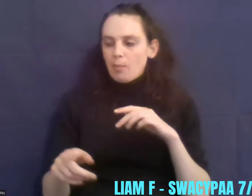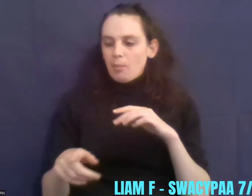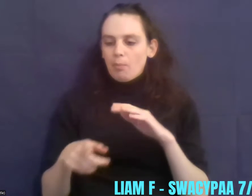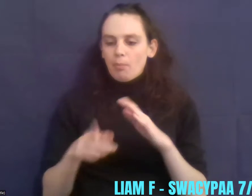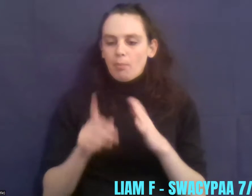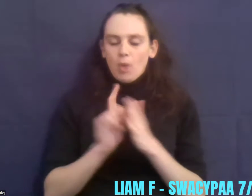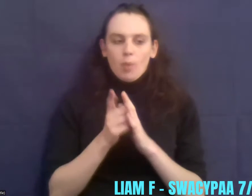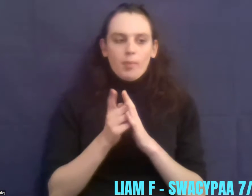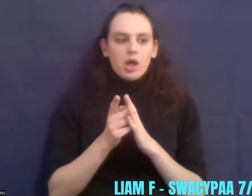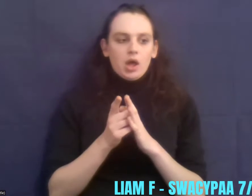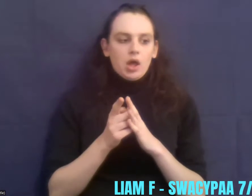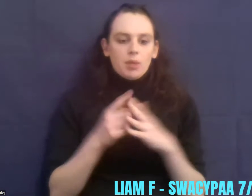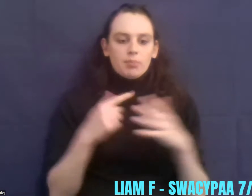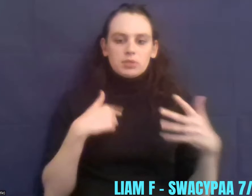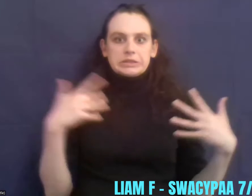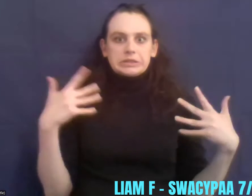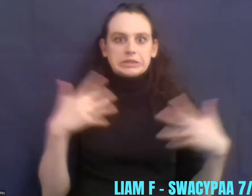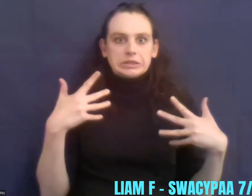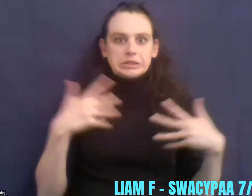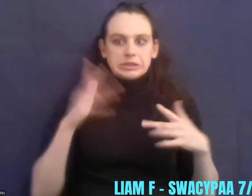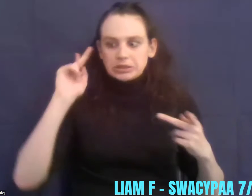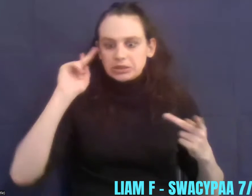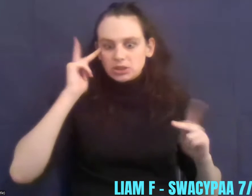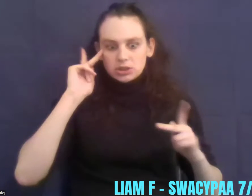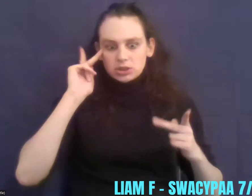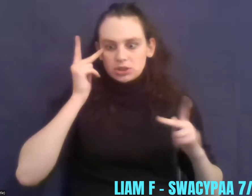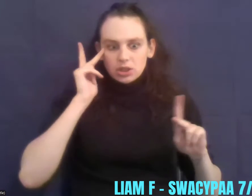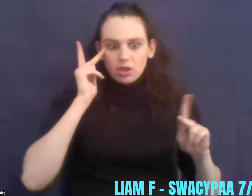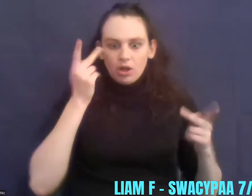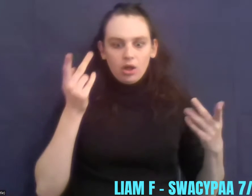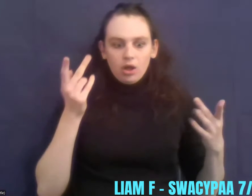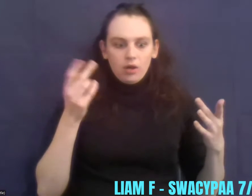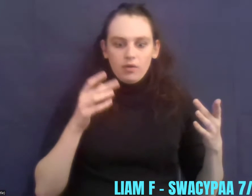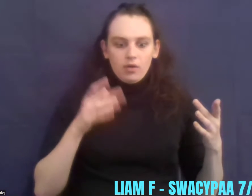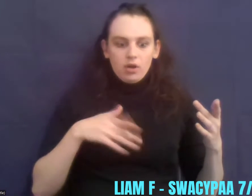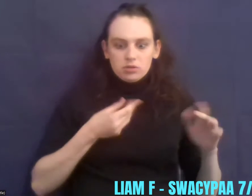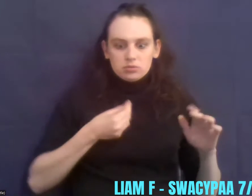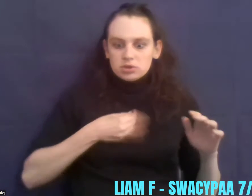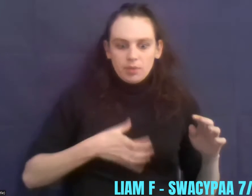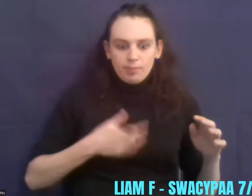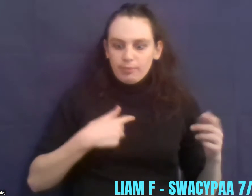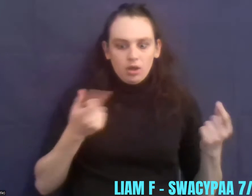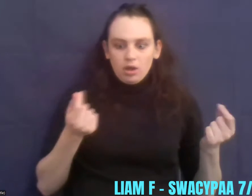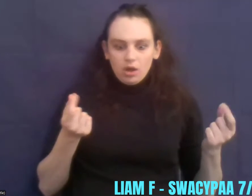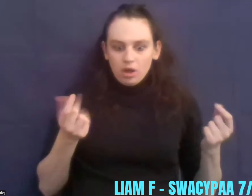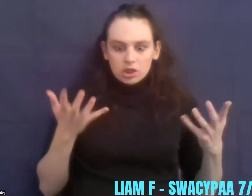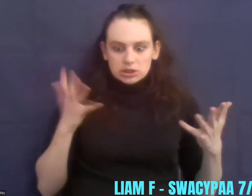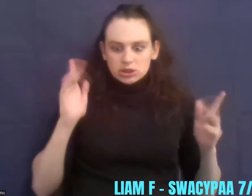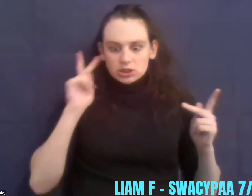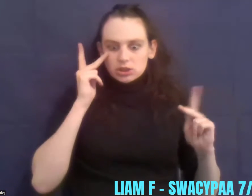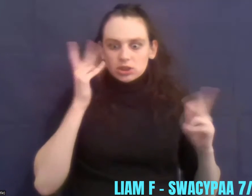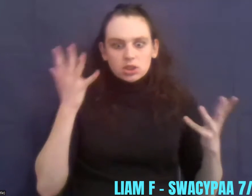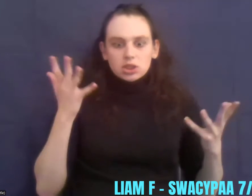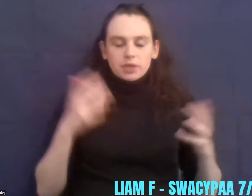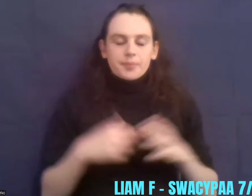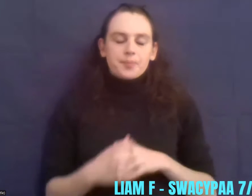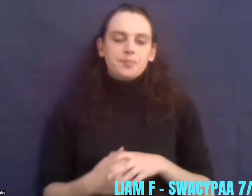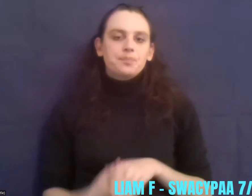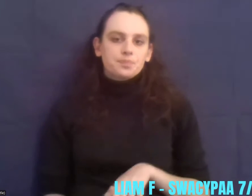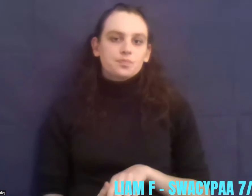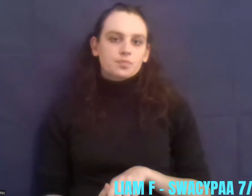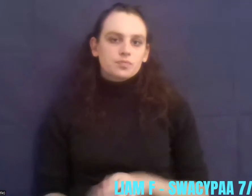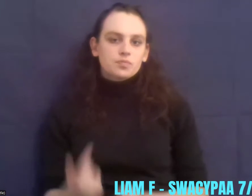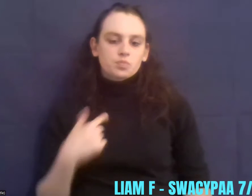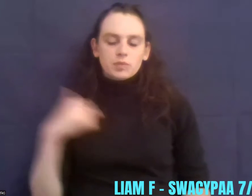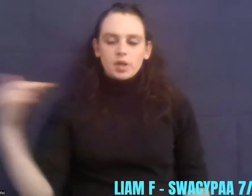of fear, of incomprehensible demoralization, of what have I done. Um, I ended up walking back